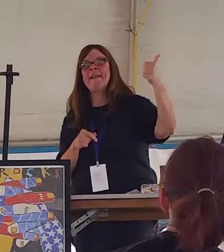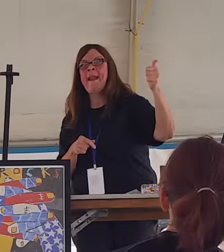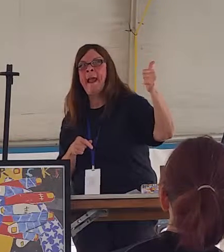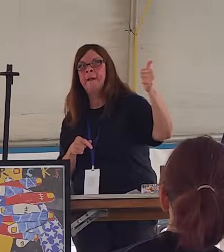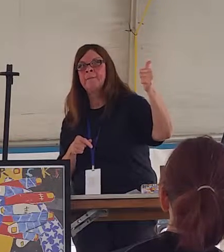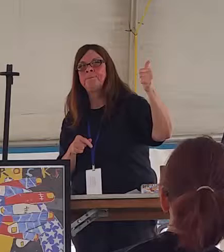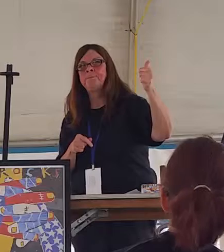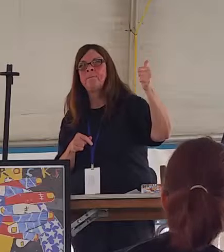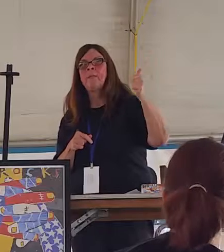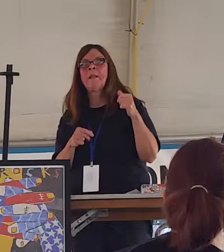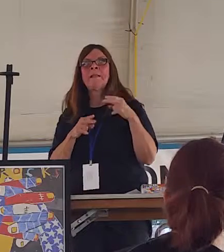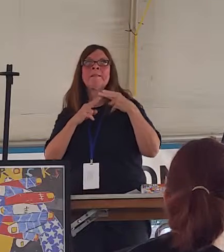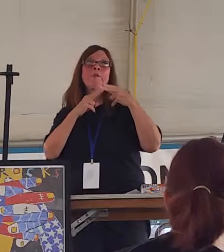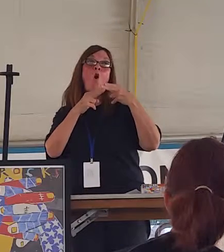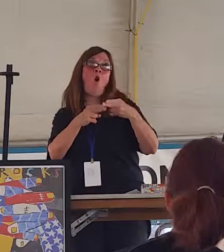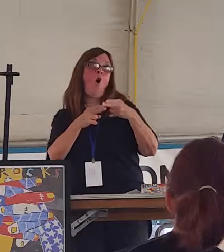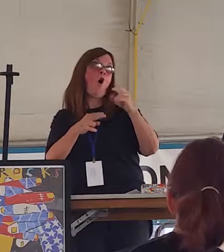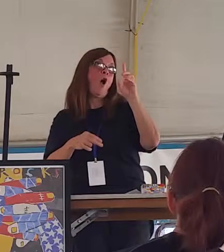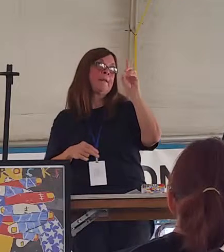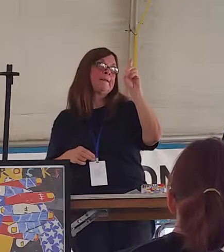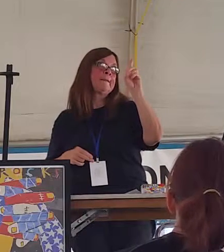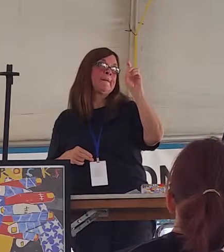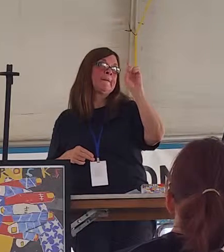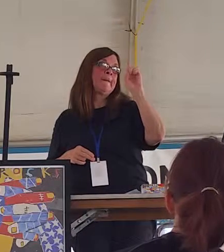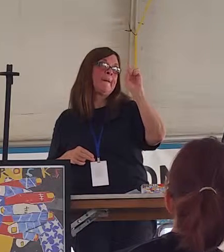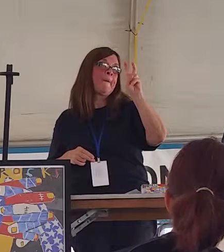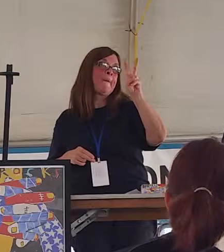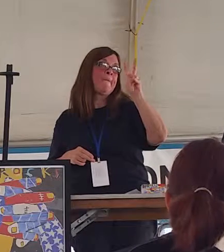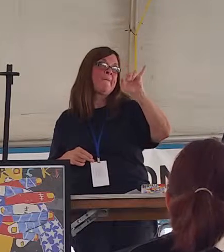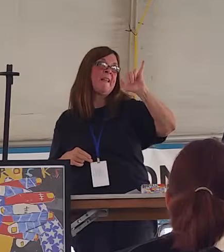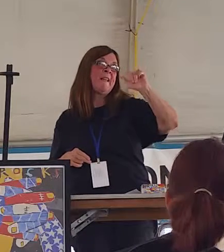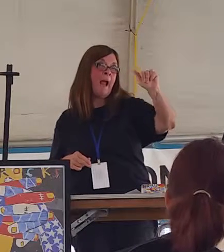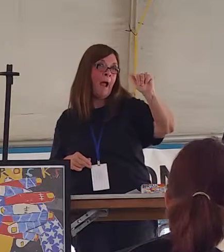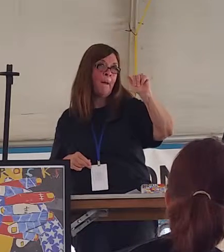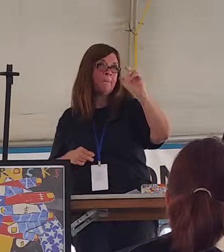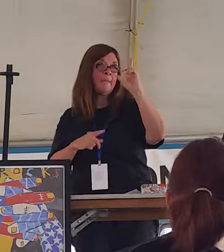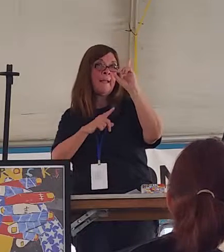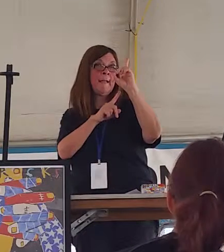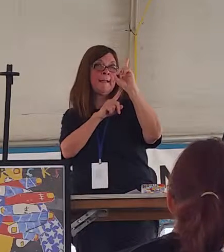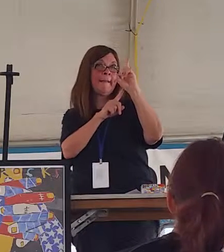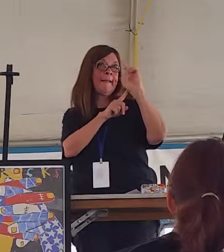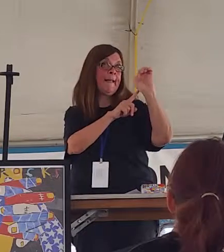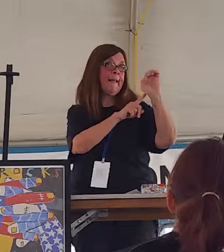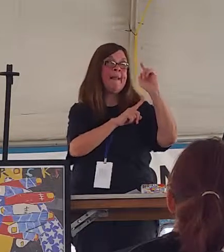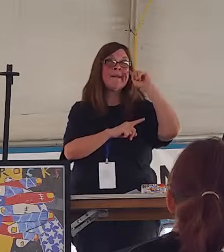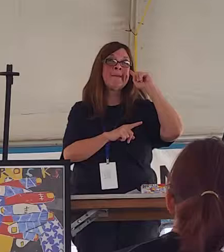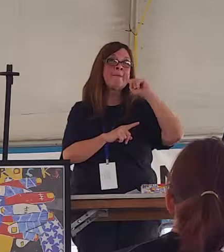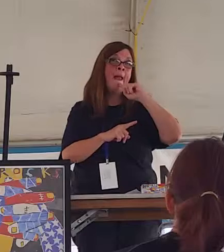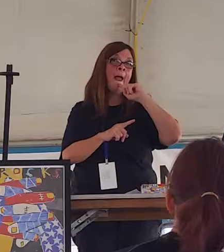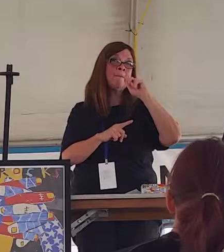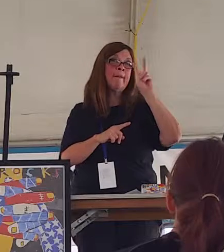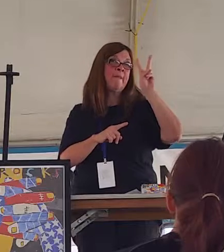I started this in the year 2010, and I started something called DEVIA. D-E,